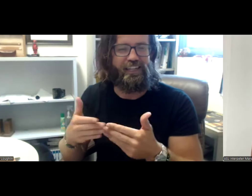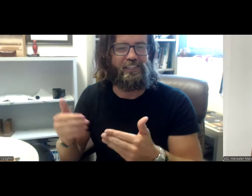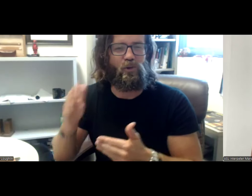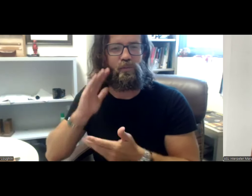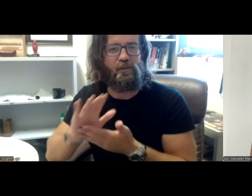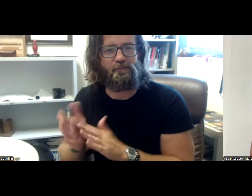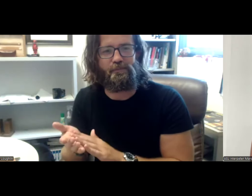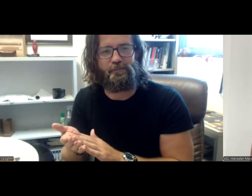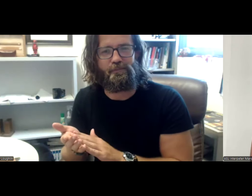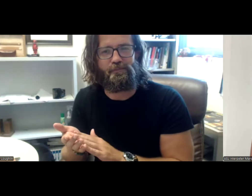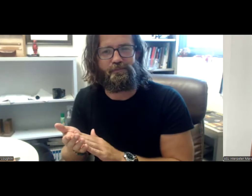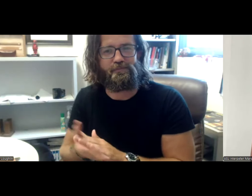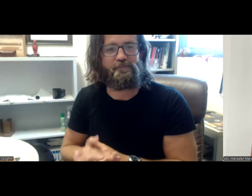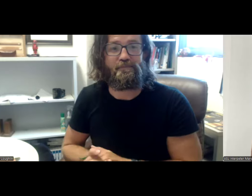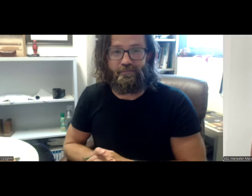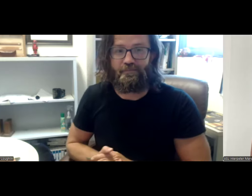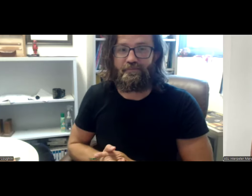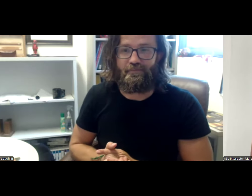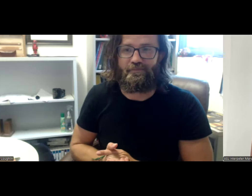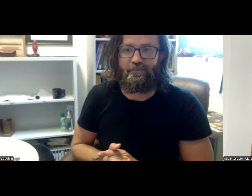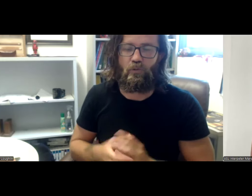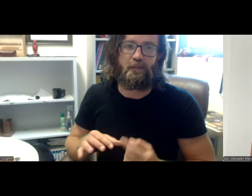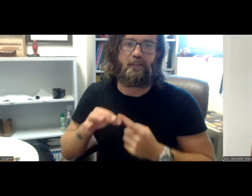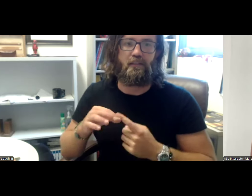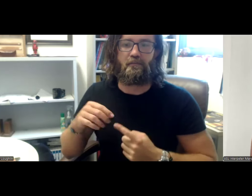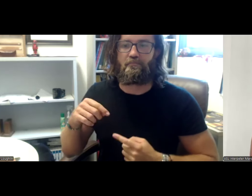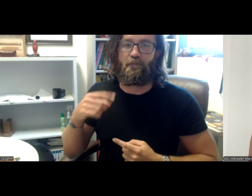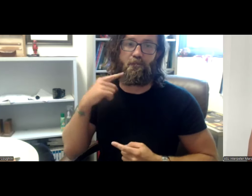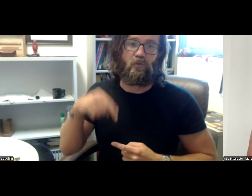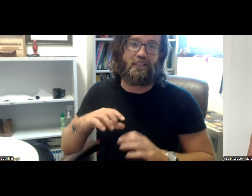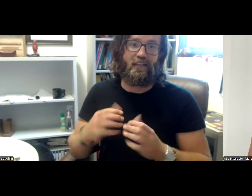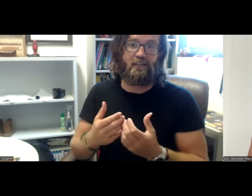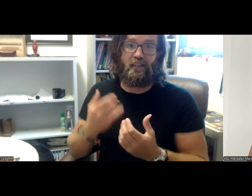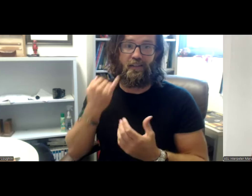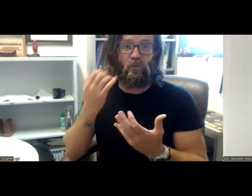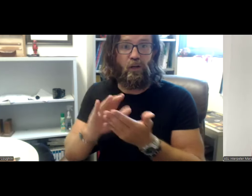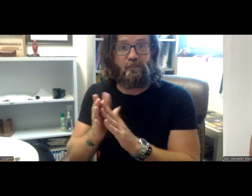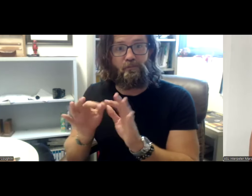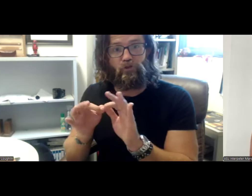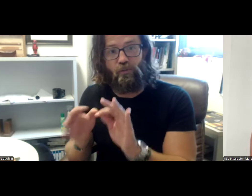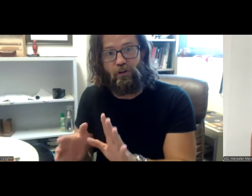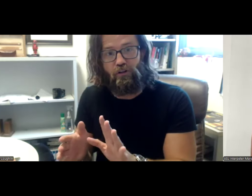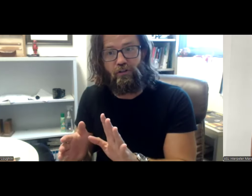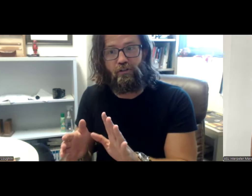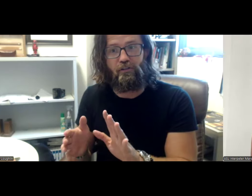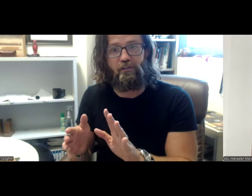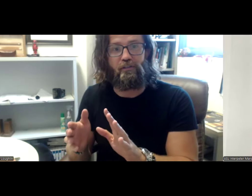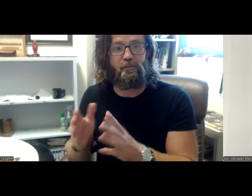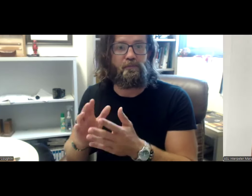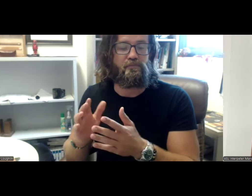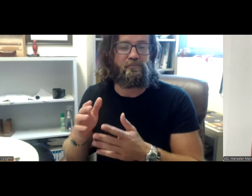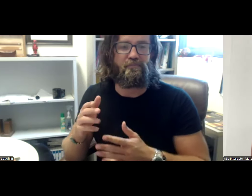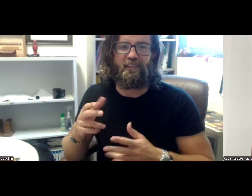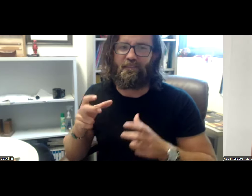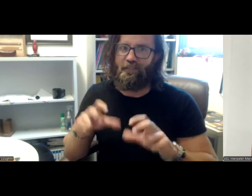class or any other class, the more you invest in the class, the more proficient you will become at it, especially if you want